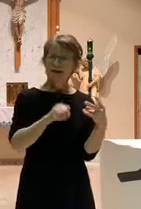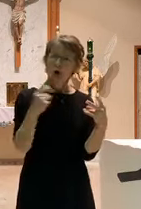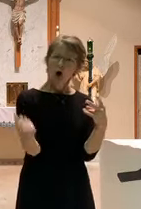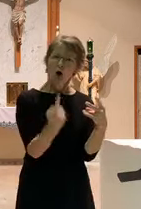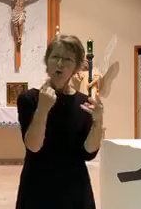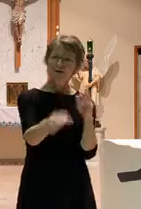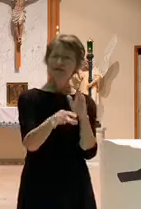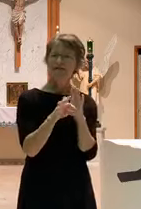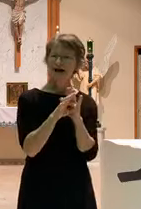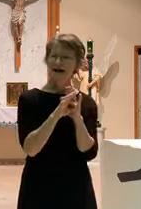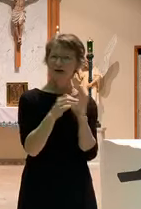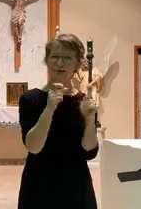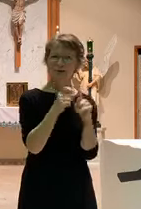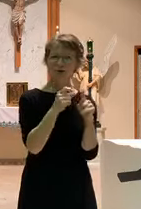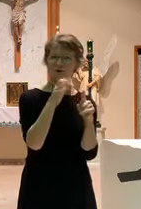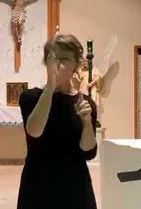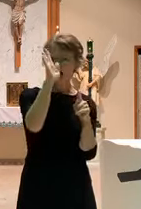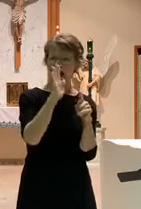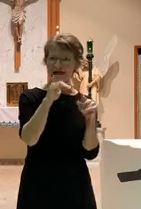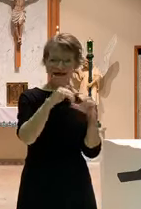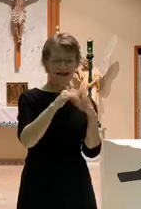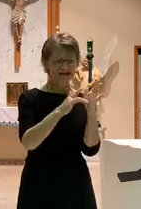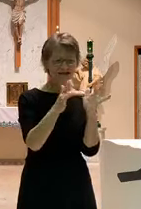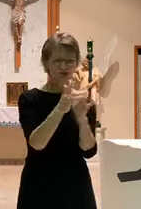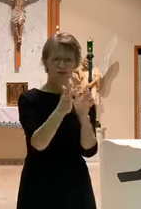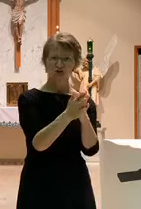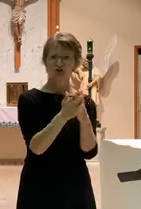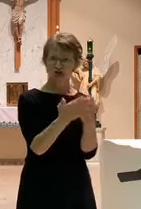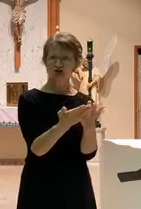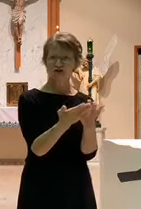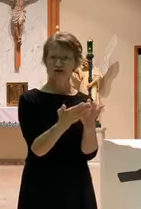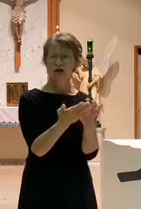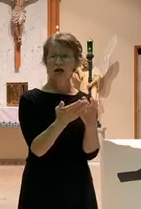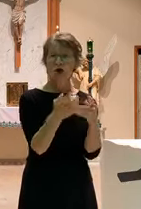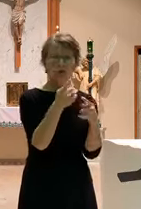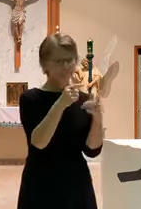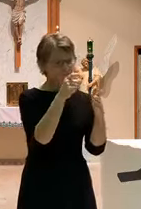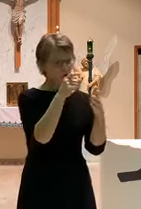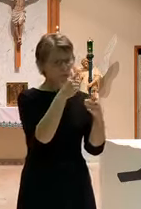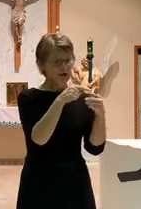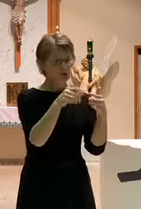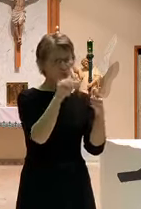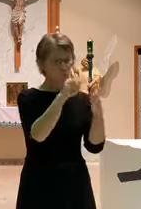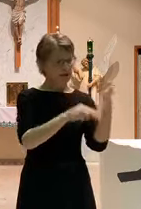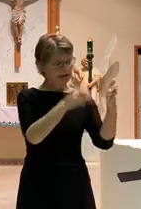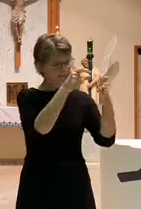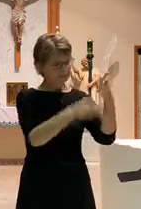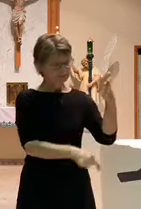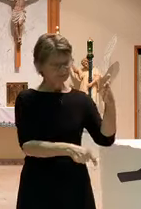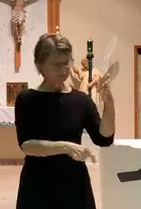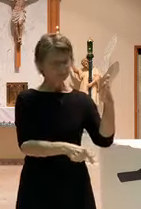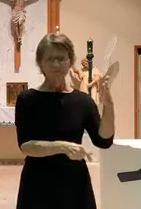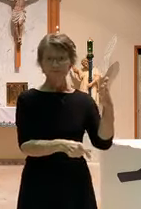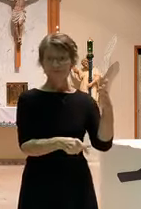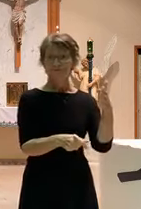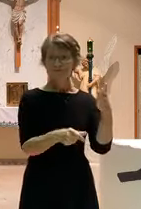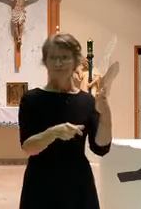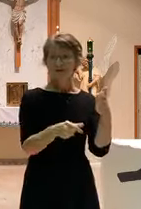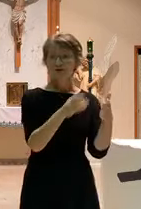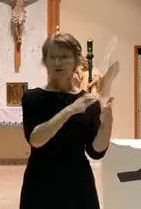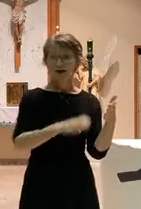is inspired by God. When we read it with faith, seeking to find Christ there, he reveals himself to